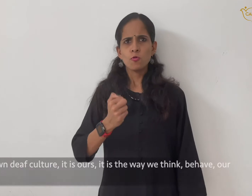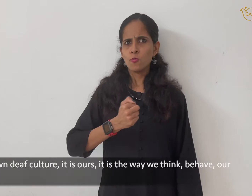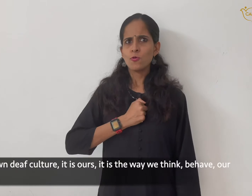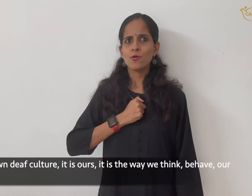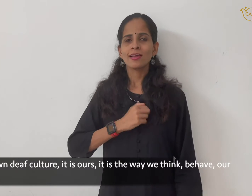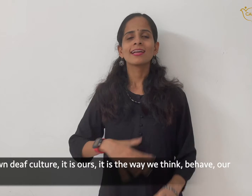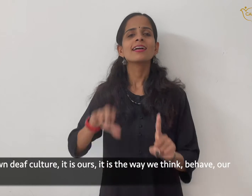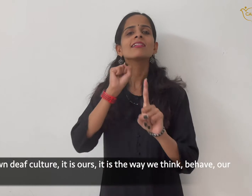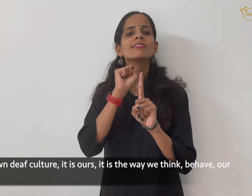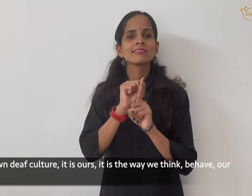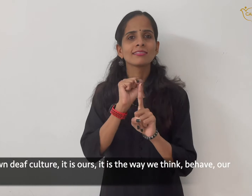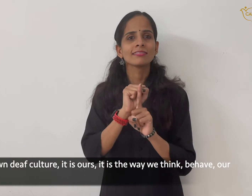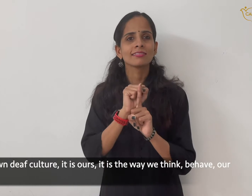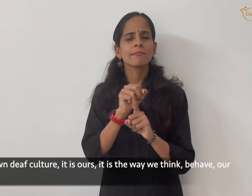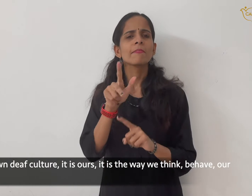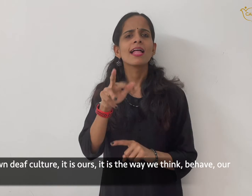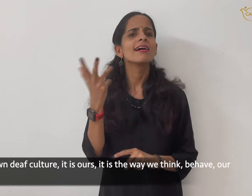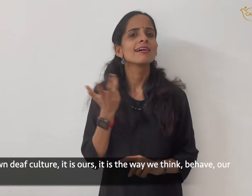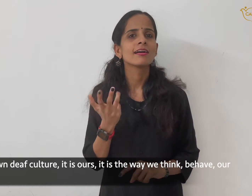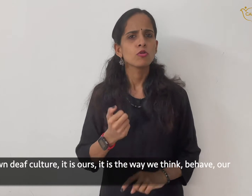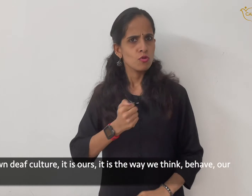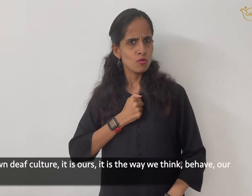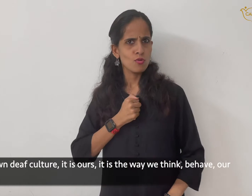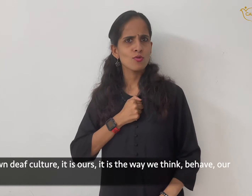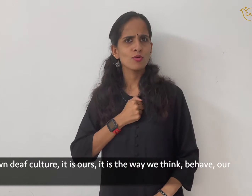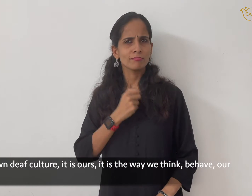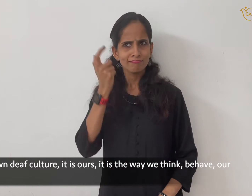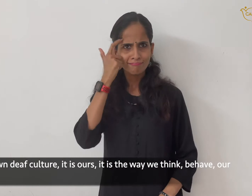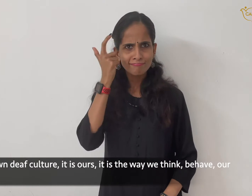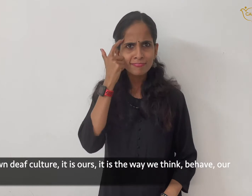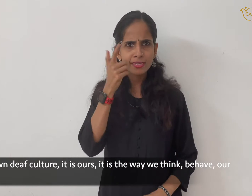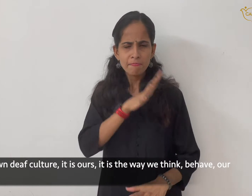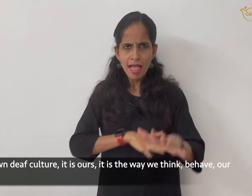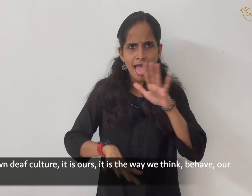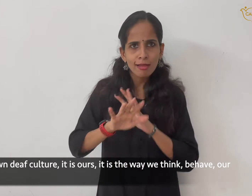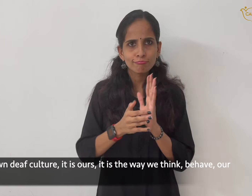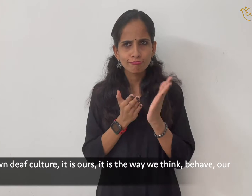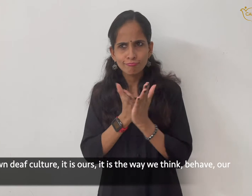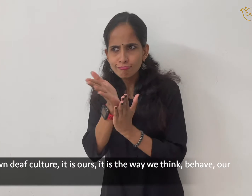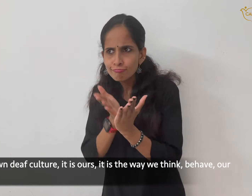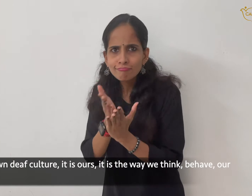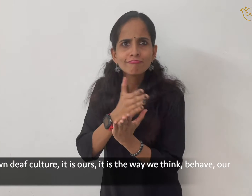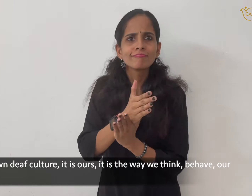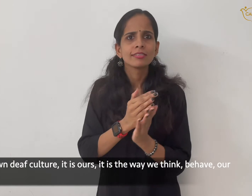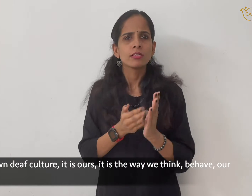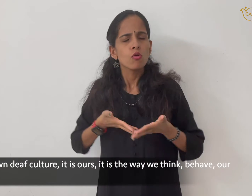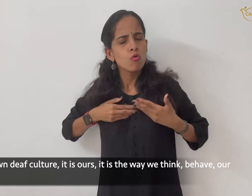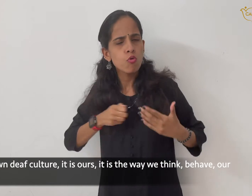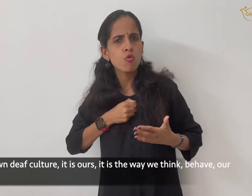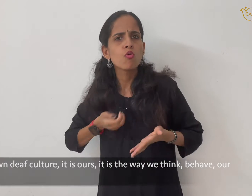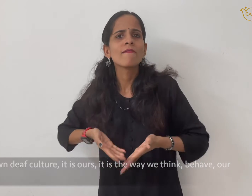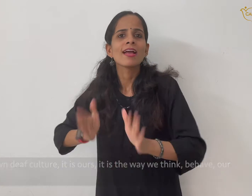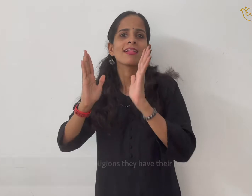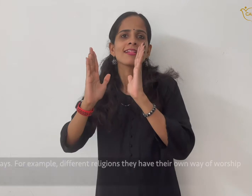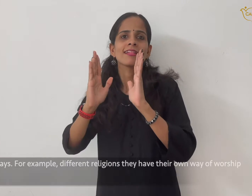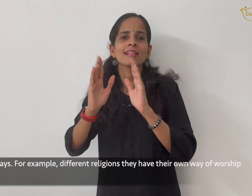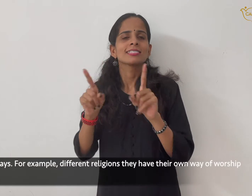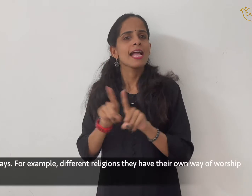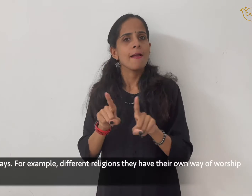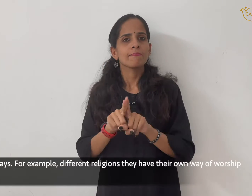Our very own deaf culture. It is ours. It is the way we think, behave, our habits,